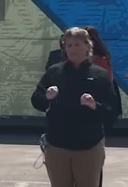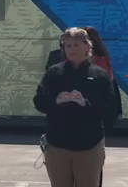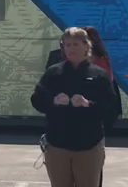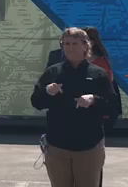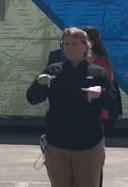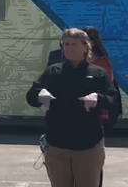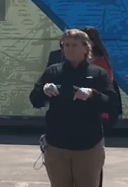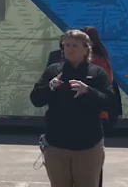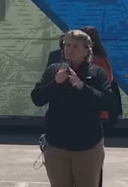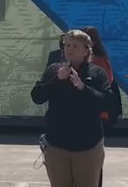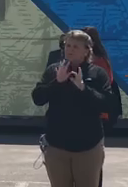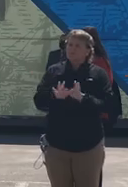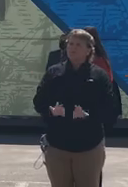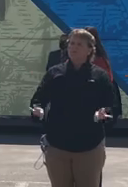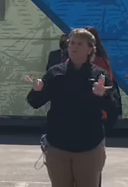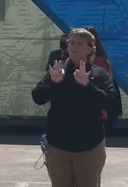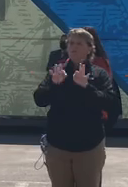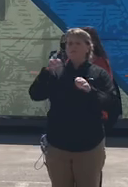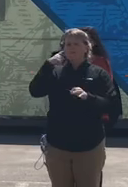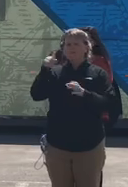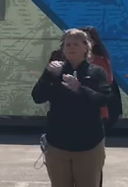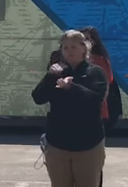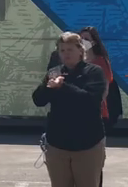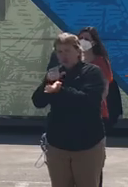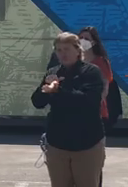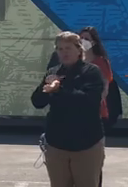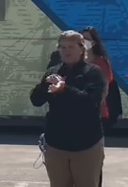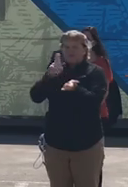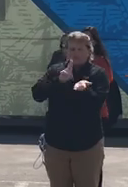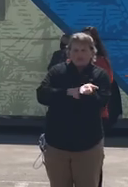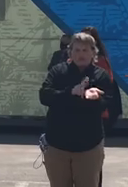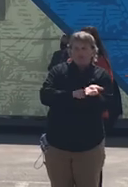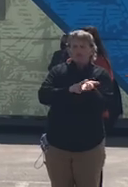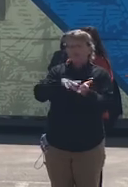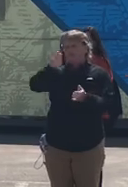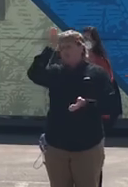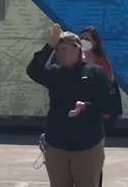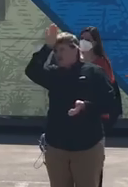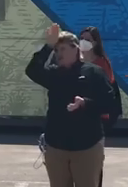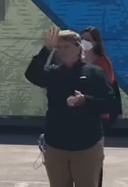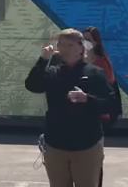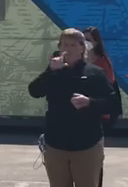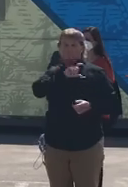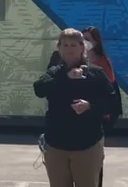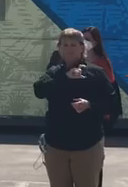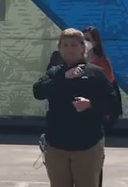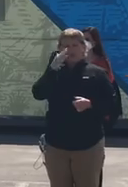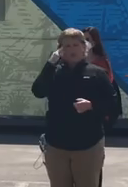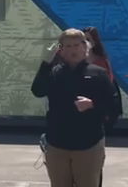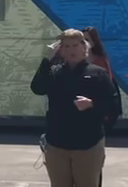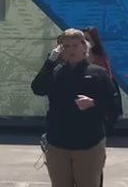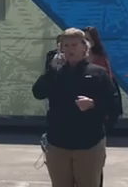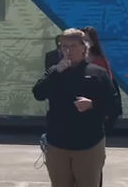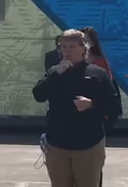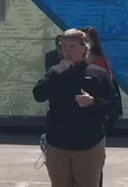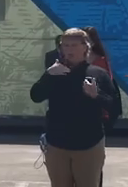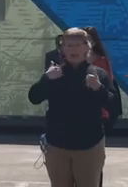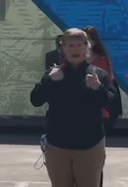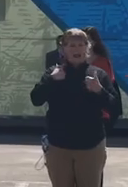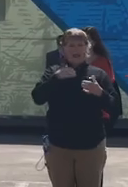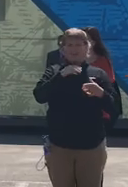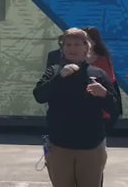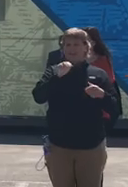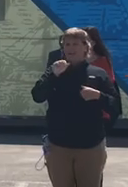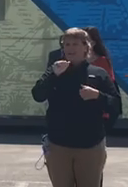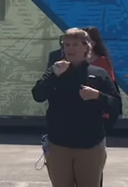first responders and our healthcare workers, to know who has the antibodies. We do believe, I think most people believe,